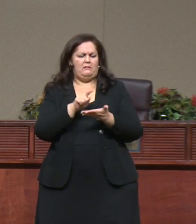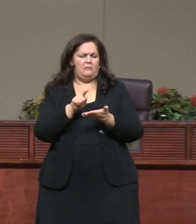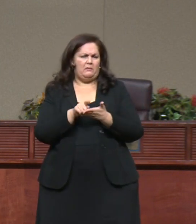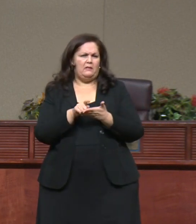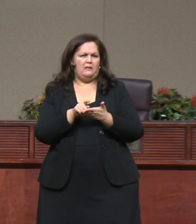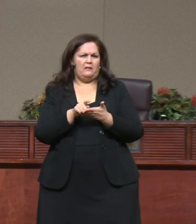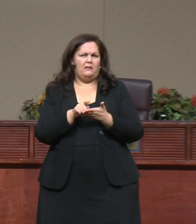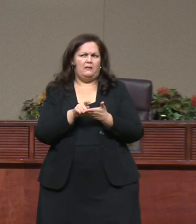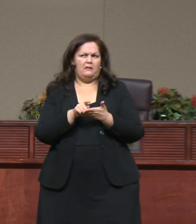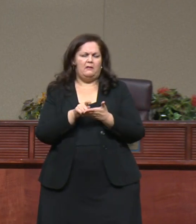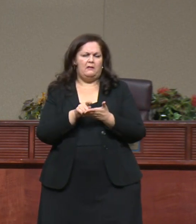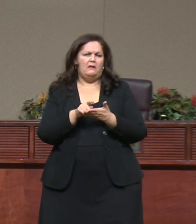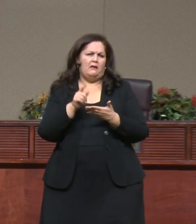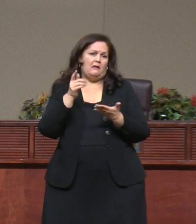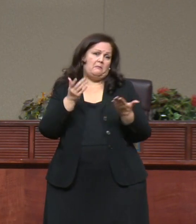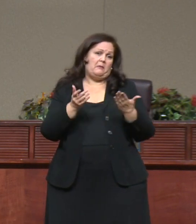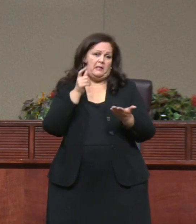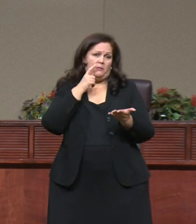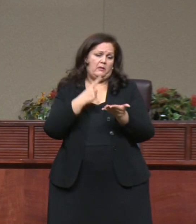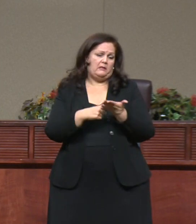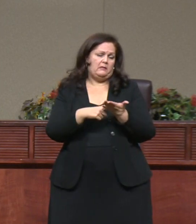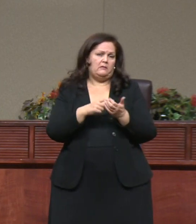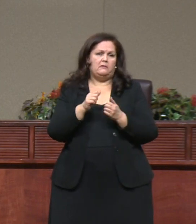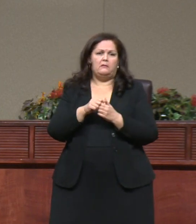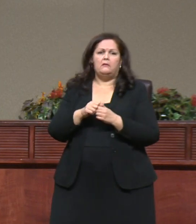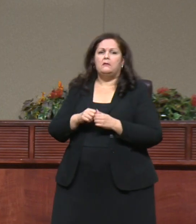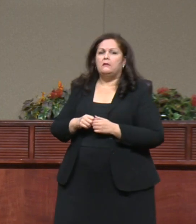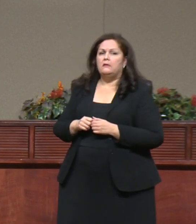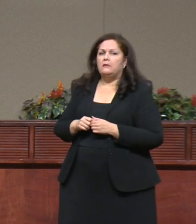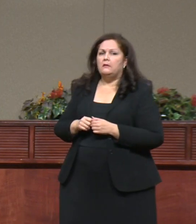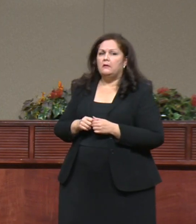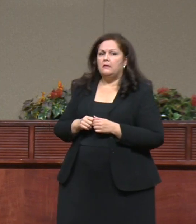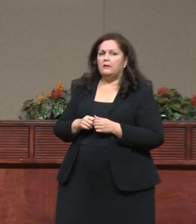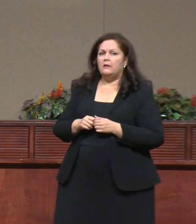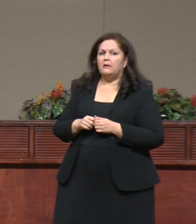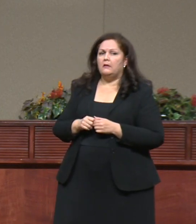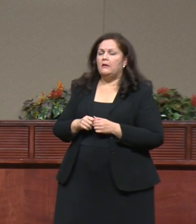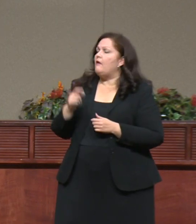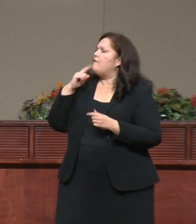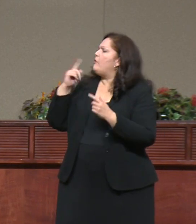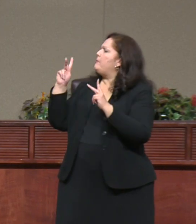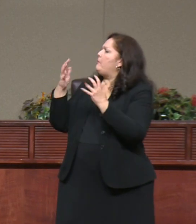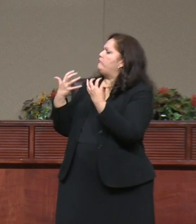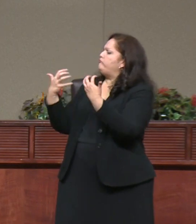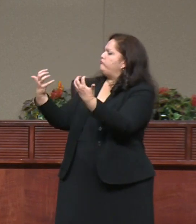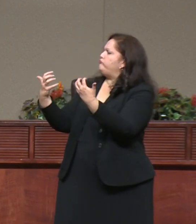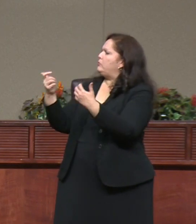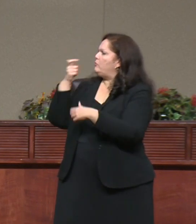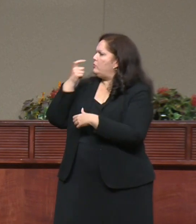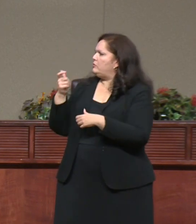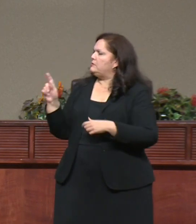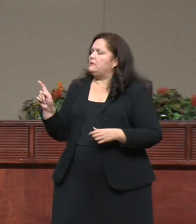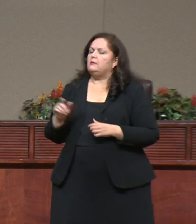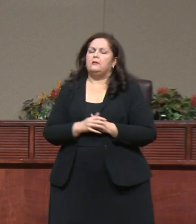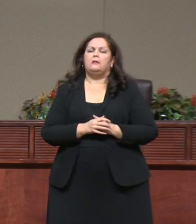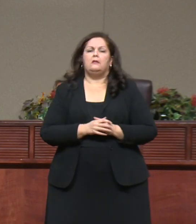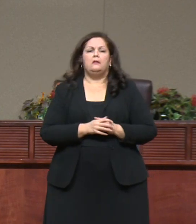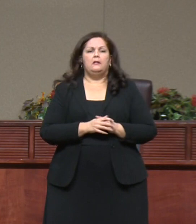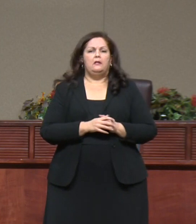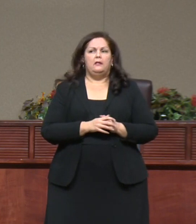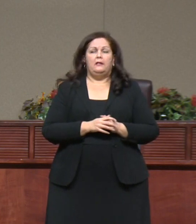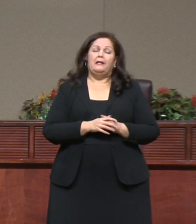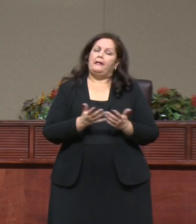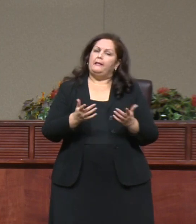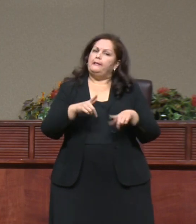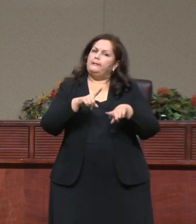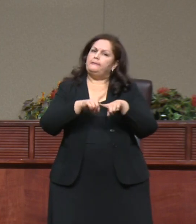that will be part of the discussion. What about for spectators? For spectators? Spectators. So it